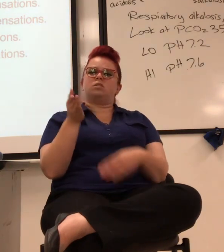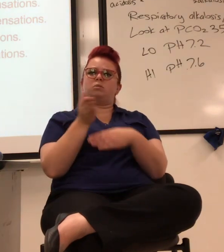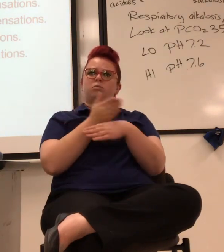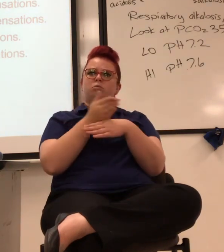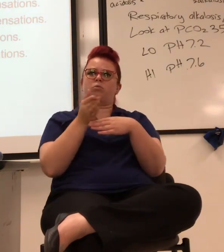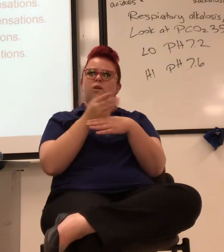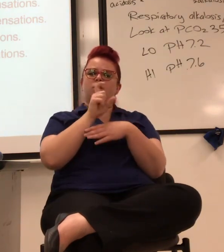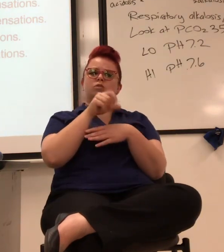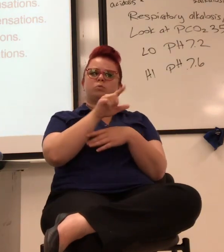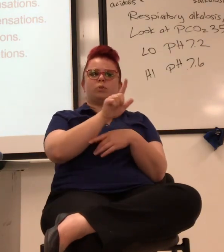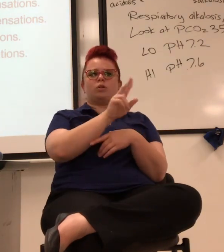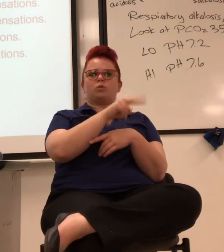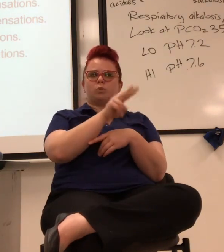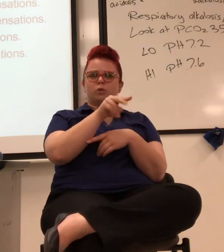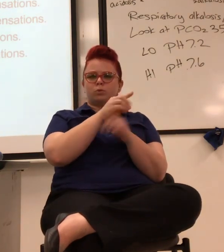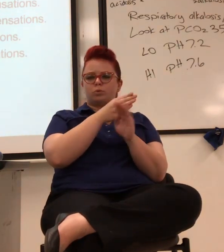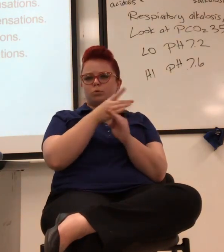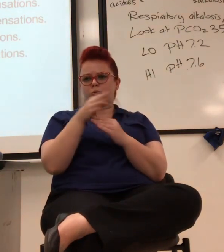acidosis.